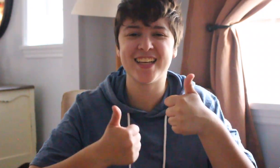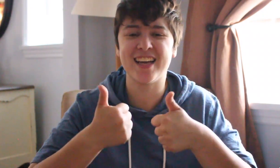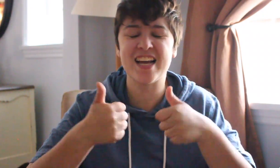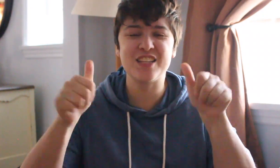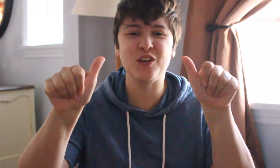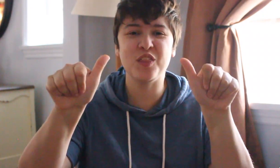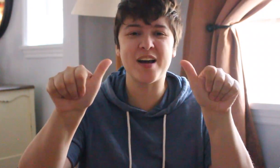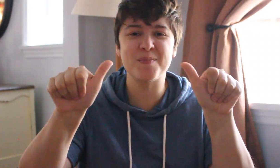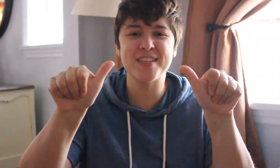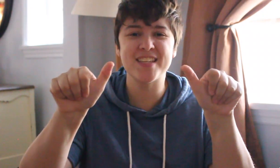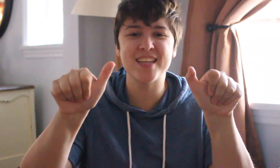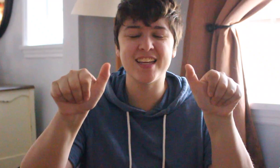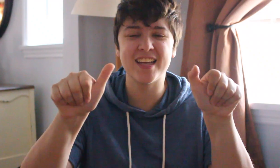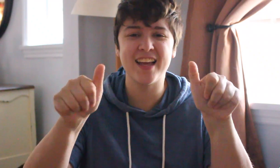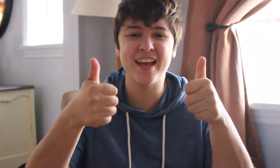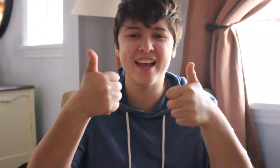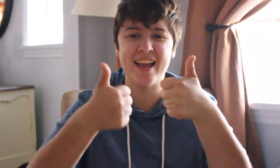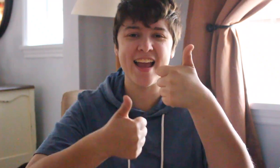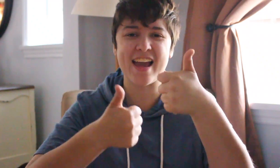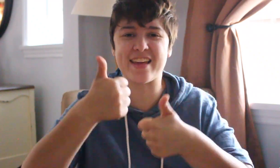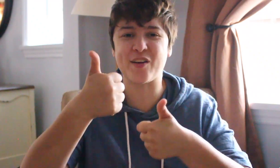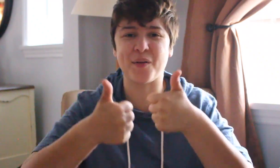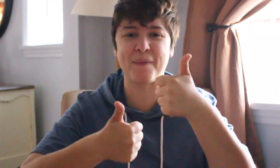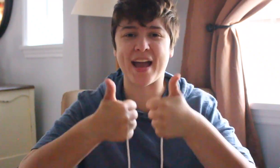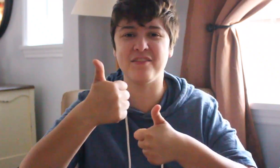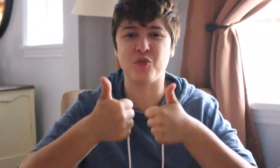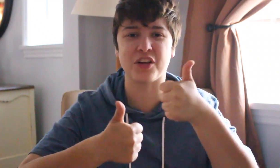Two thumbs and then going back and forth.